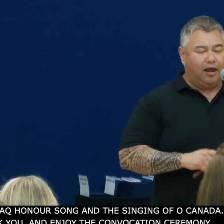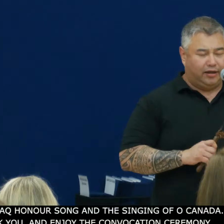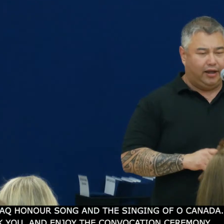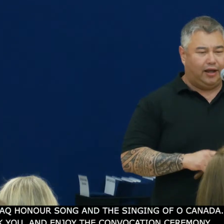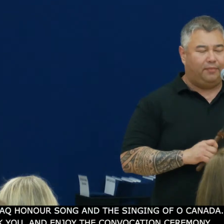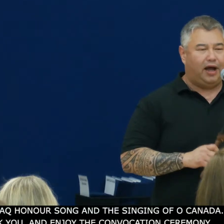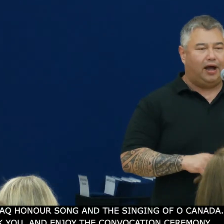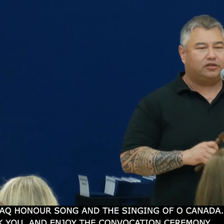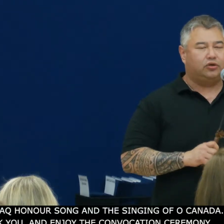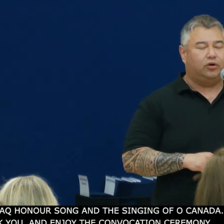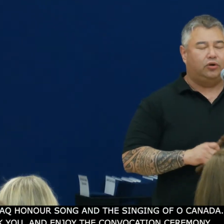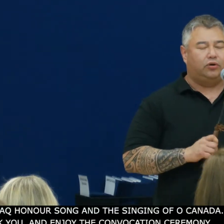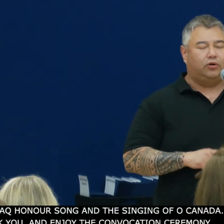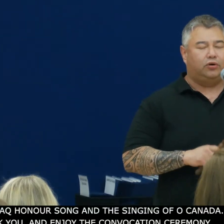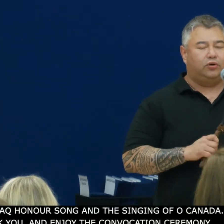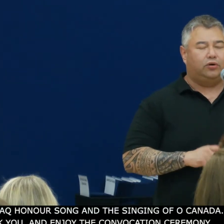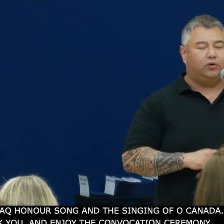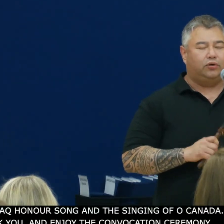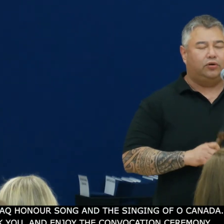dig, nigga Mark stood.